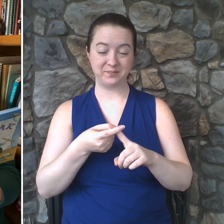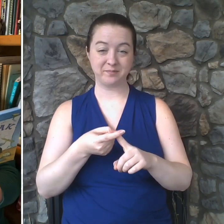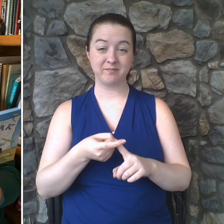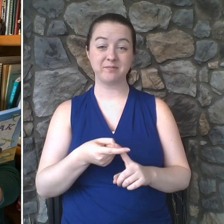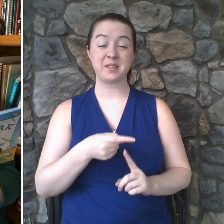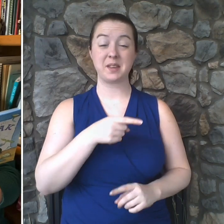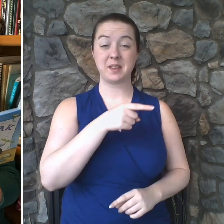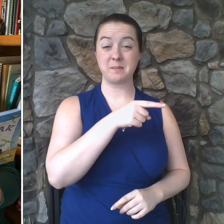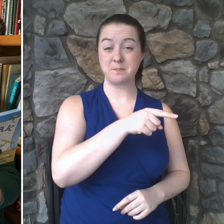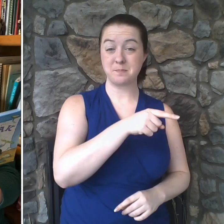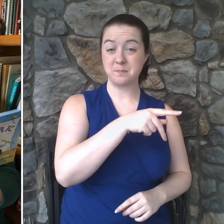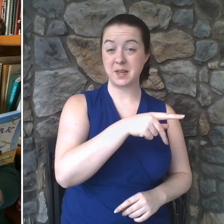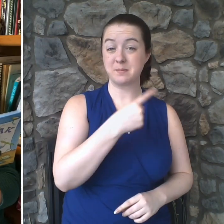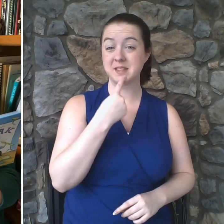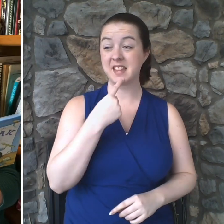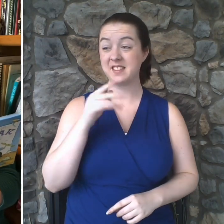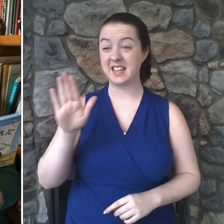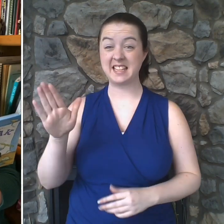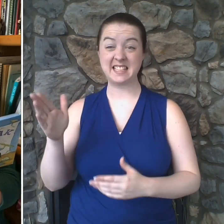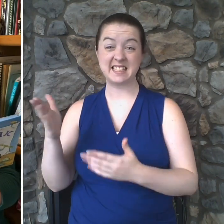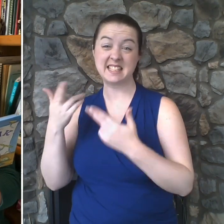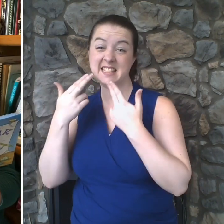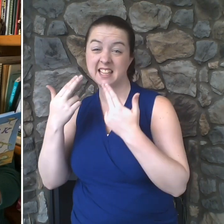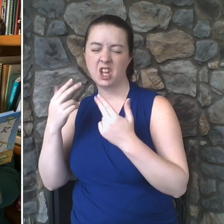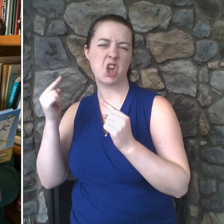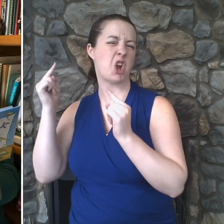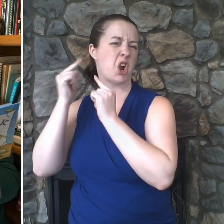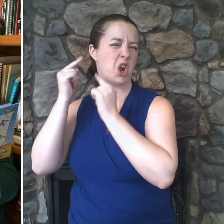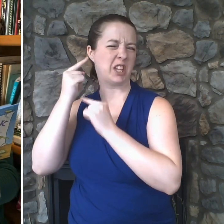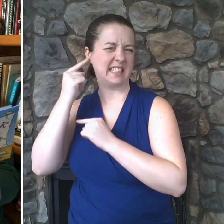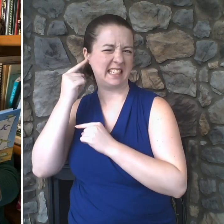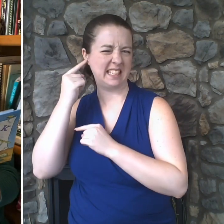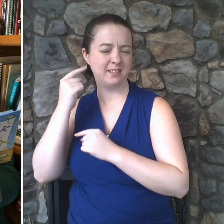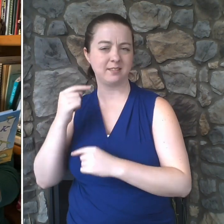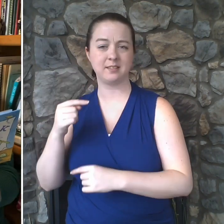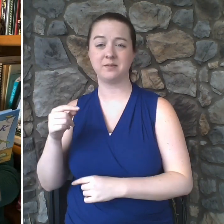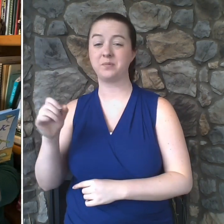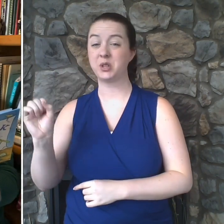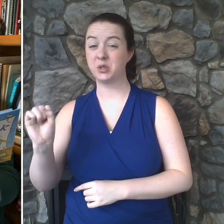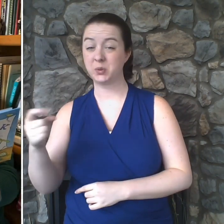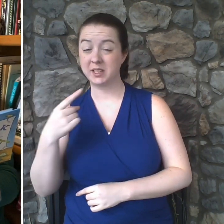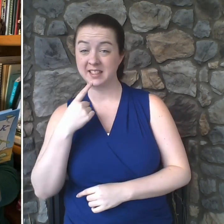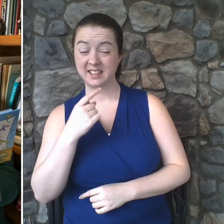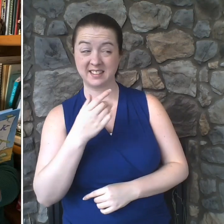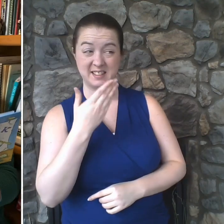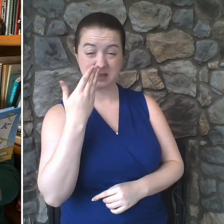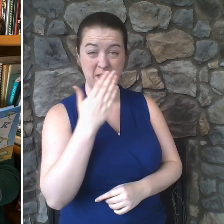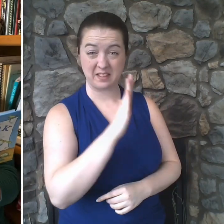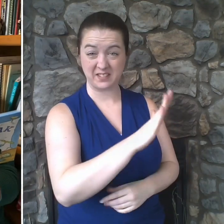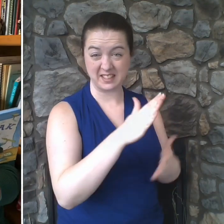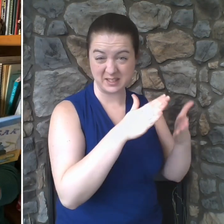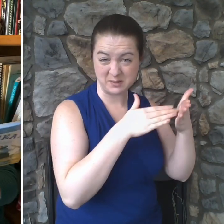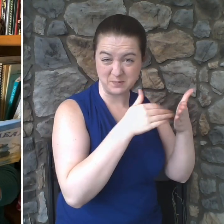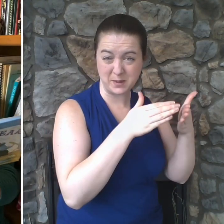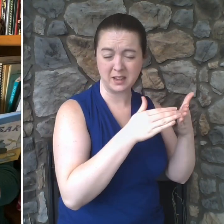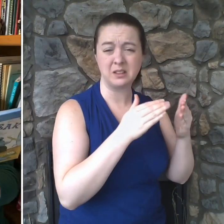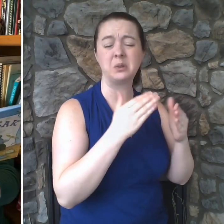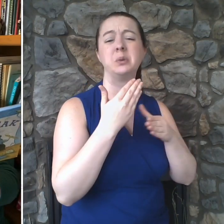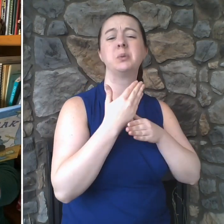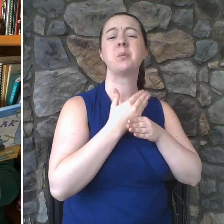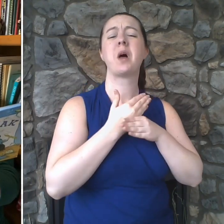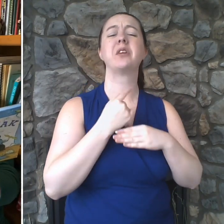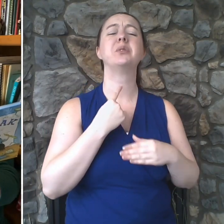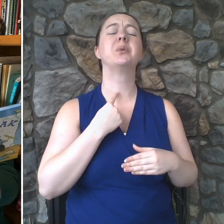said the sound of Squeak's singing hurt his ears. Squeak said the smell of Pip's paint irritated his